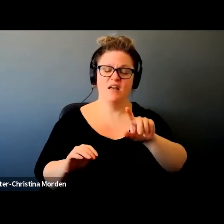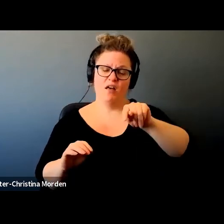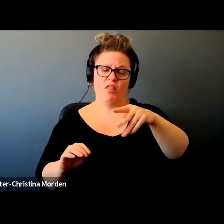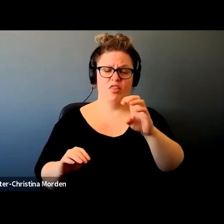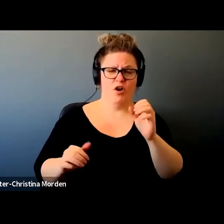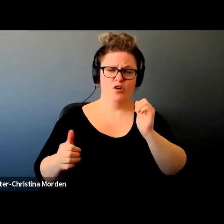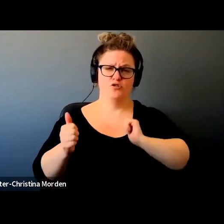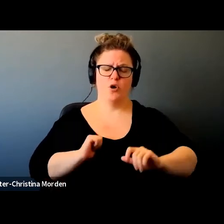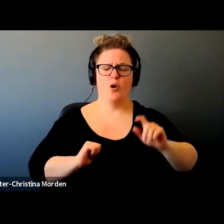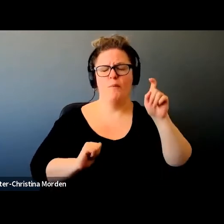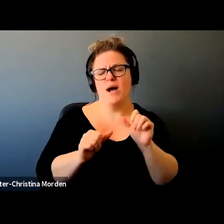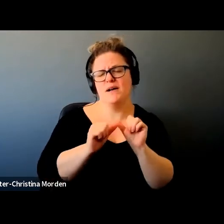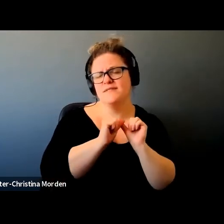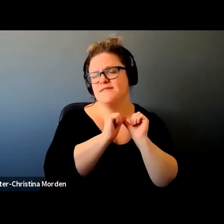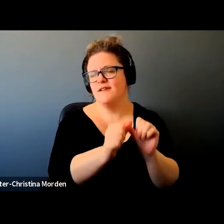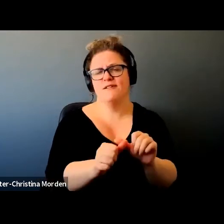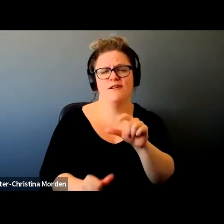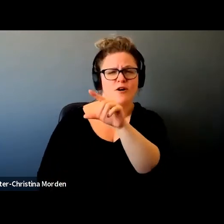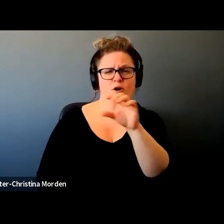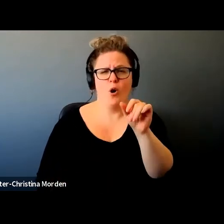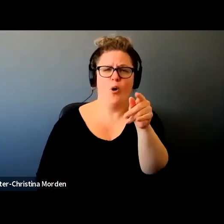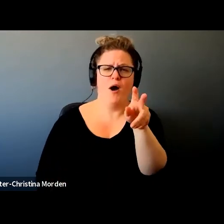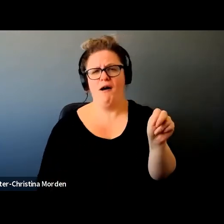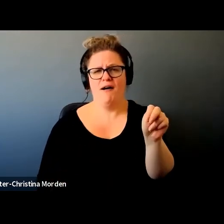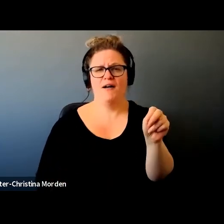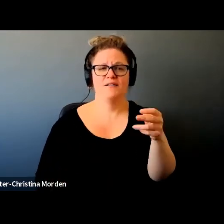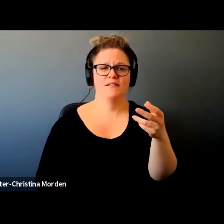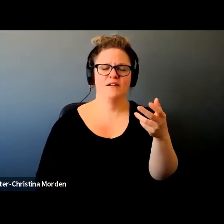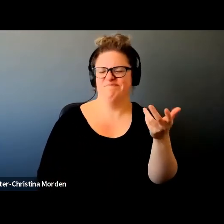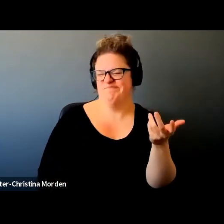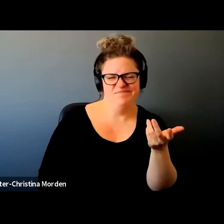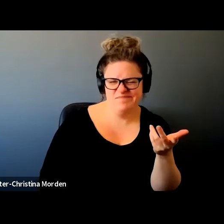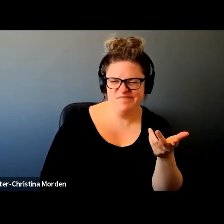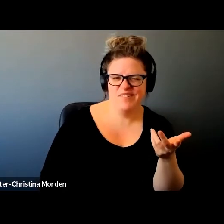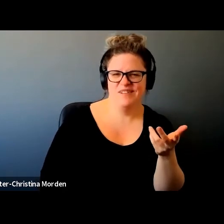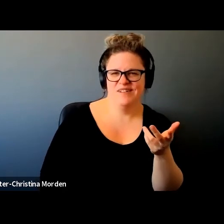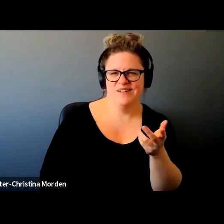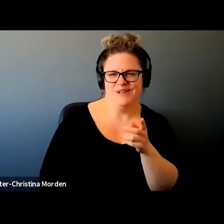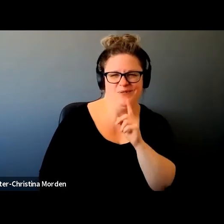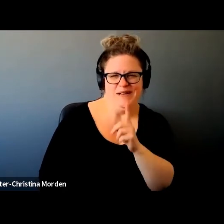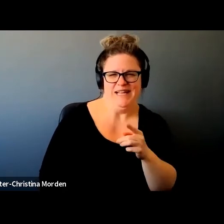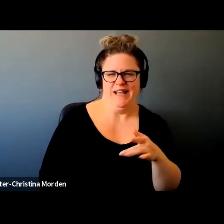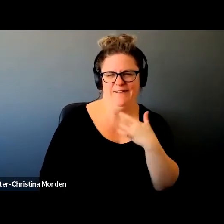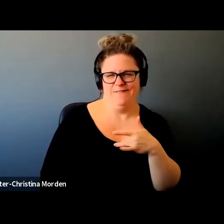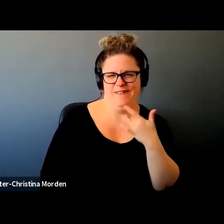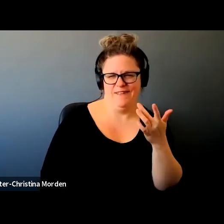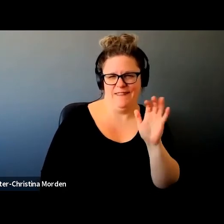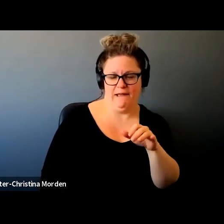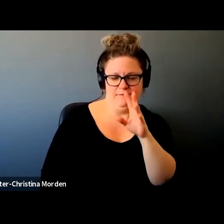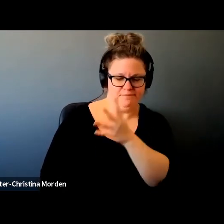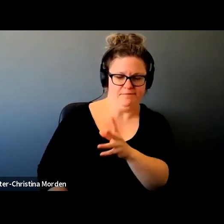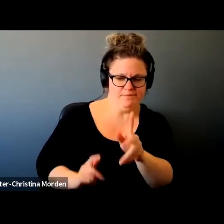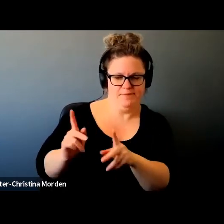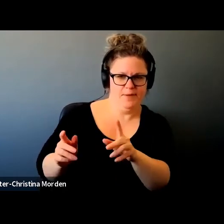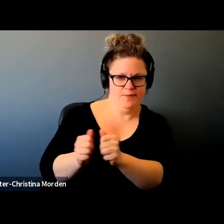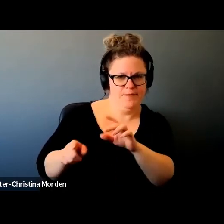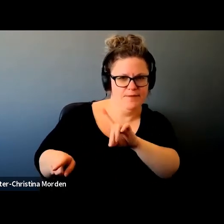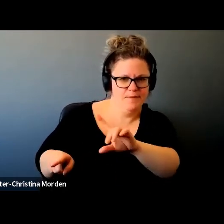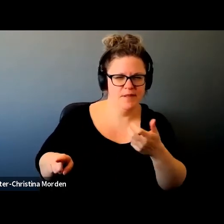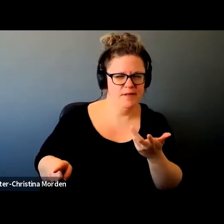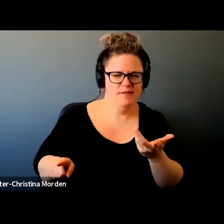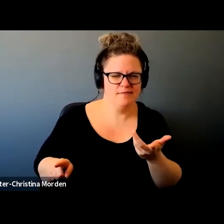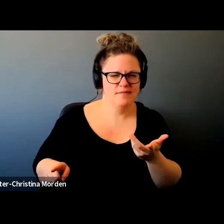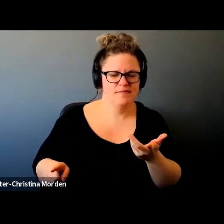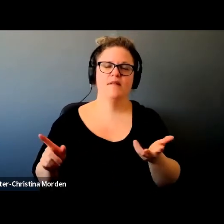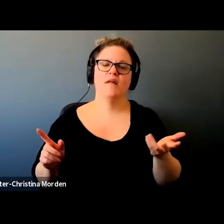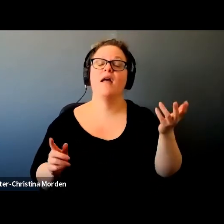bit ableist in its dynamics, but still, especially if you're doing something that